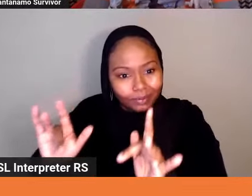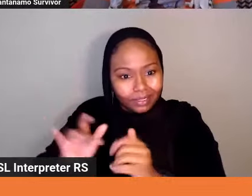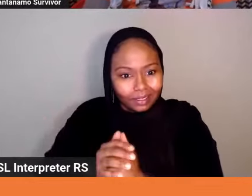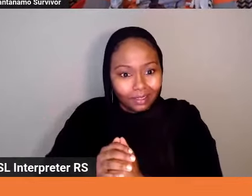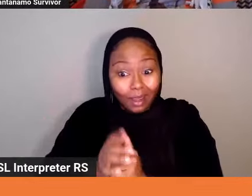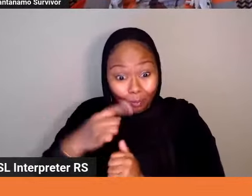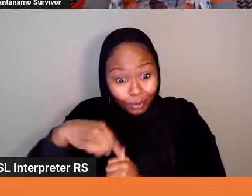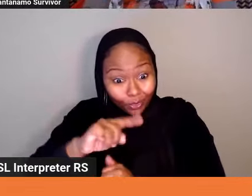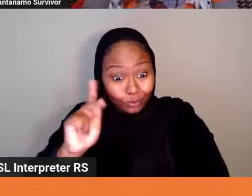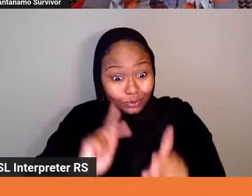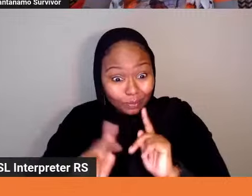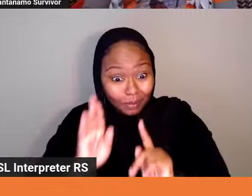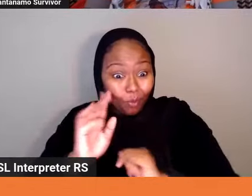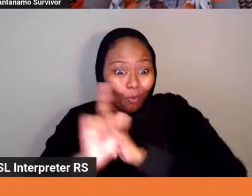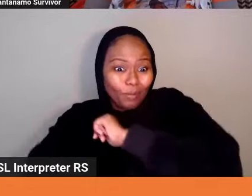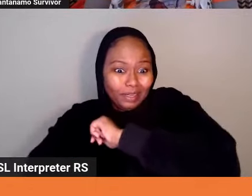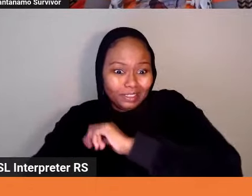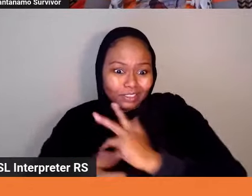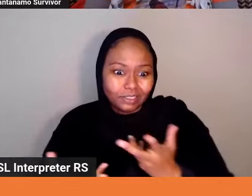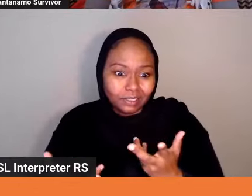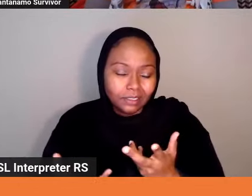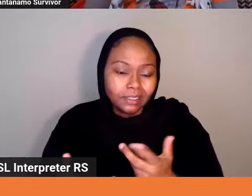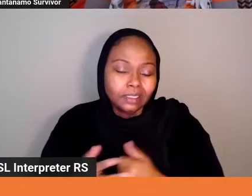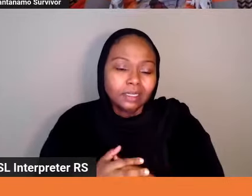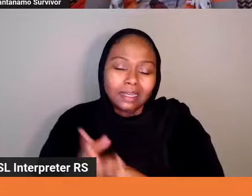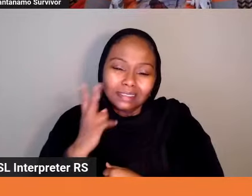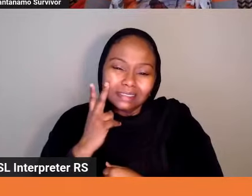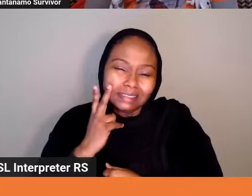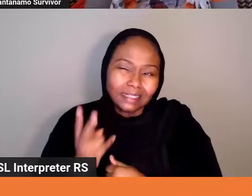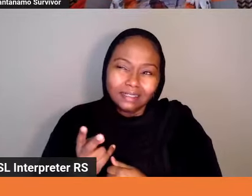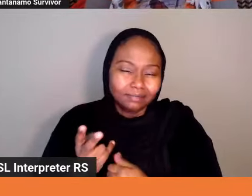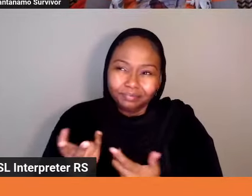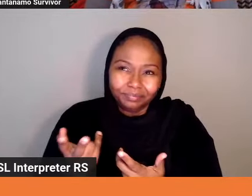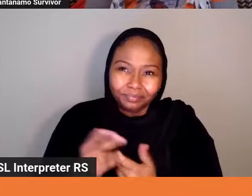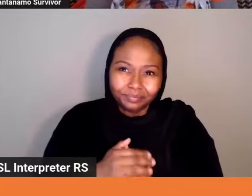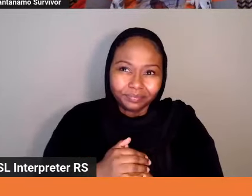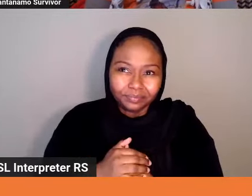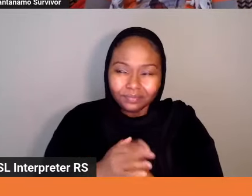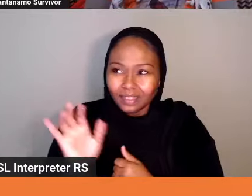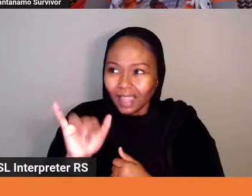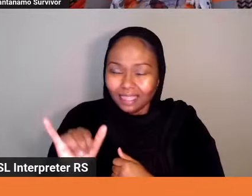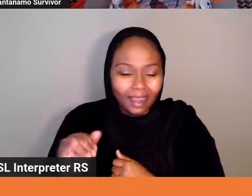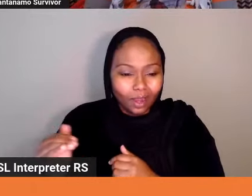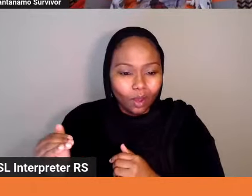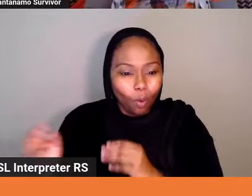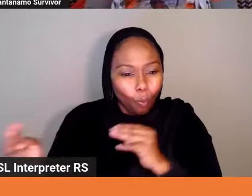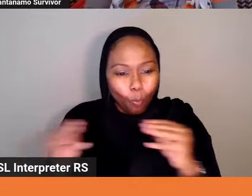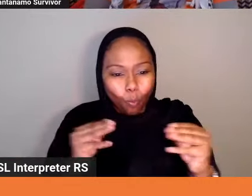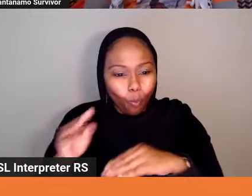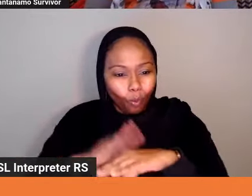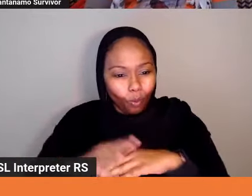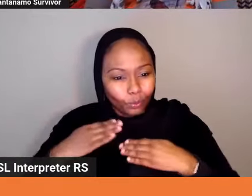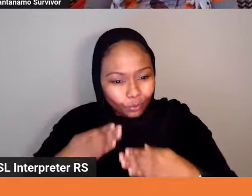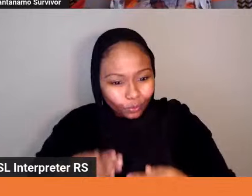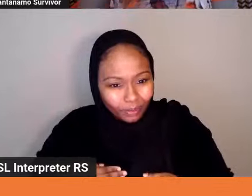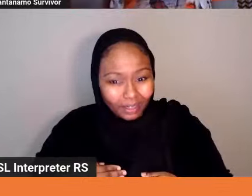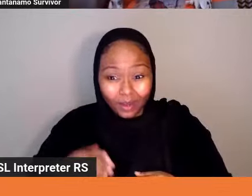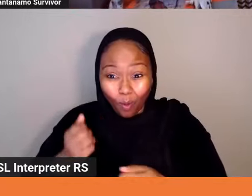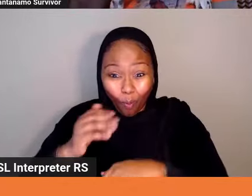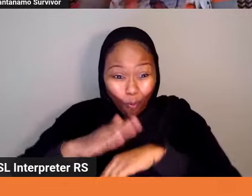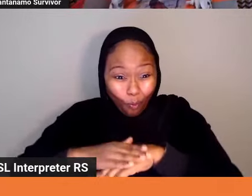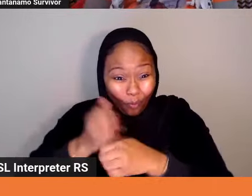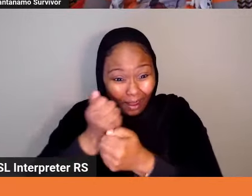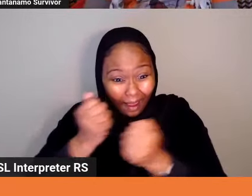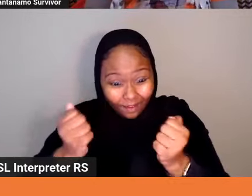they are being punished. So I see it, honestly, it is war and humanity, and at every level, every country,